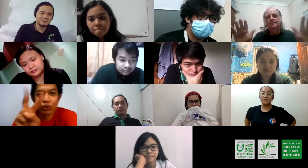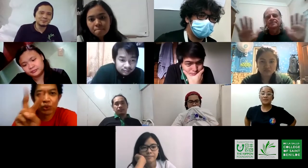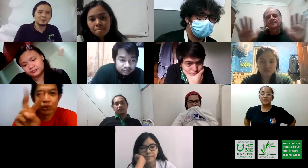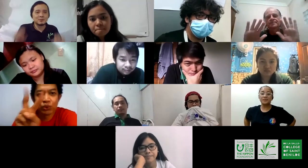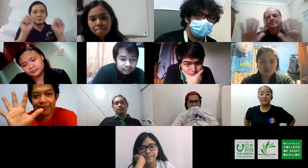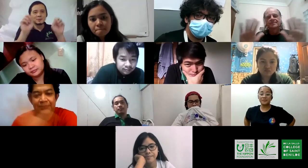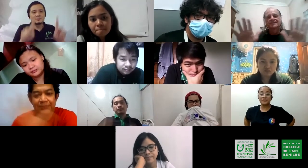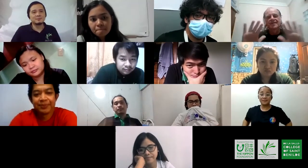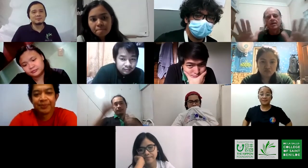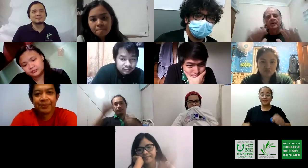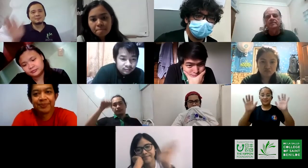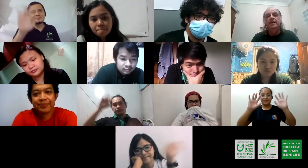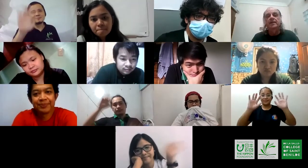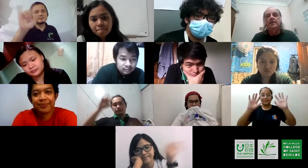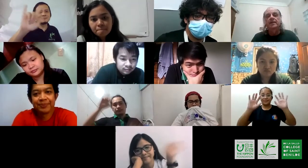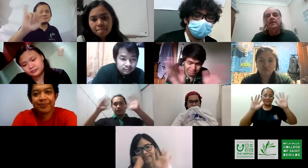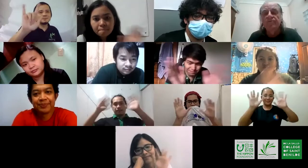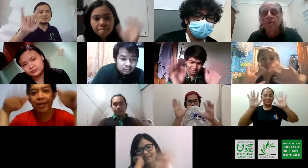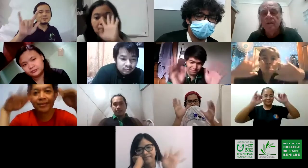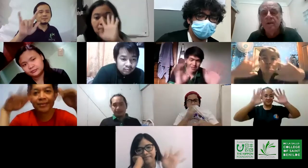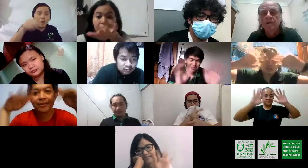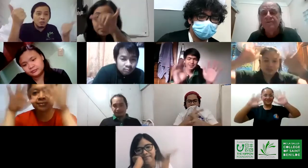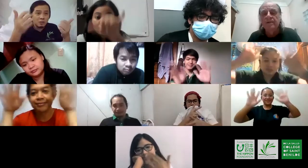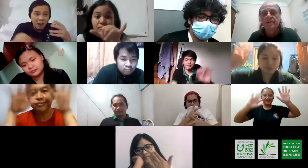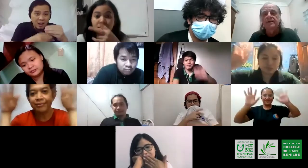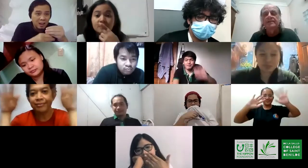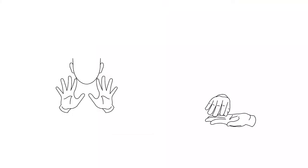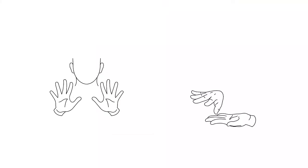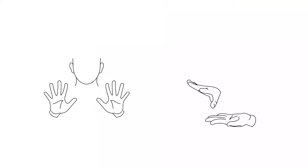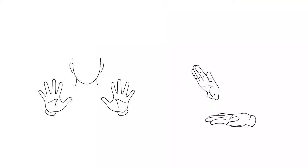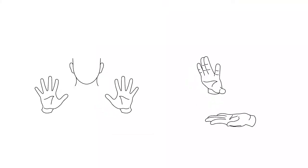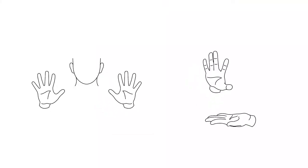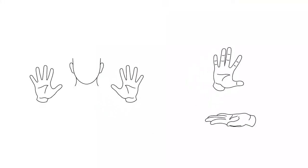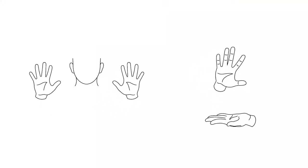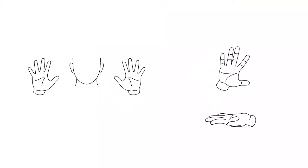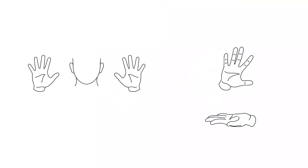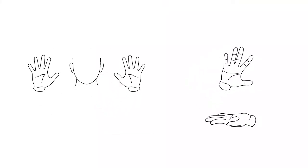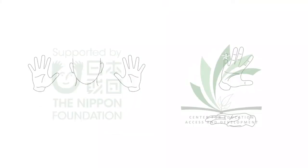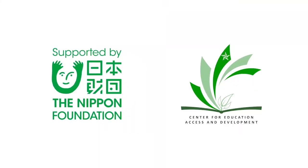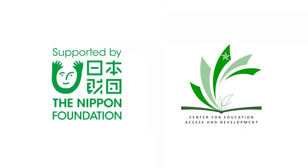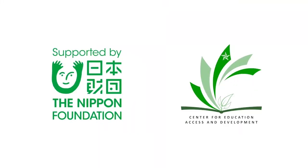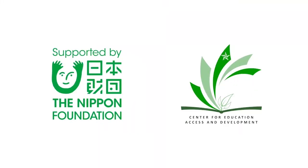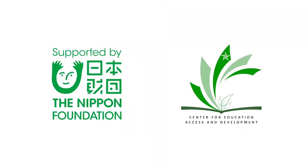time, 2 o'clock, 3 o'clock your, wait, what time? 2 o'clock your time, yes.